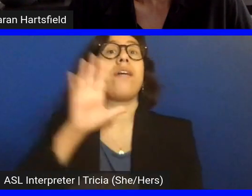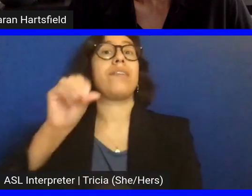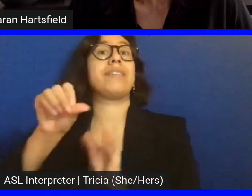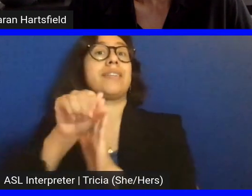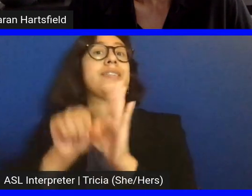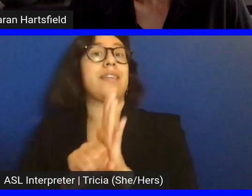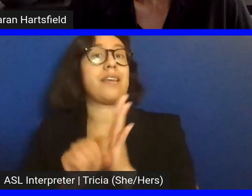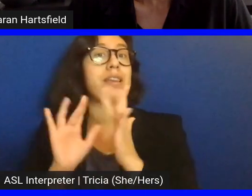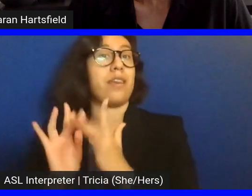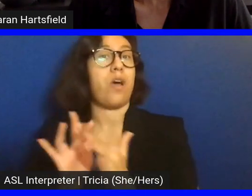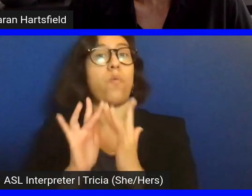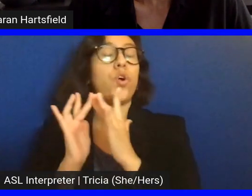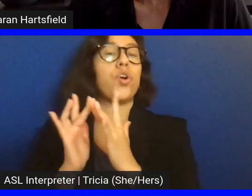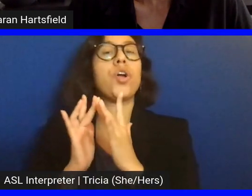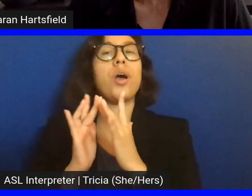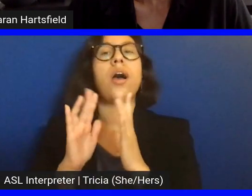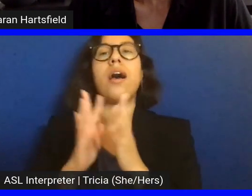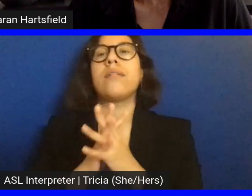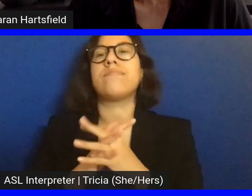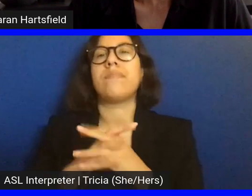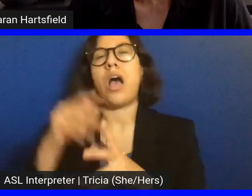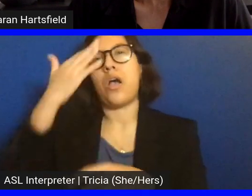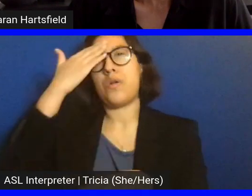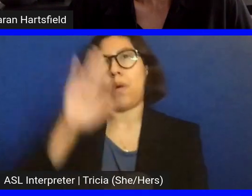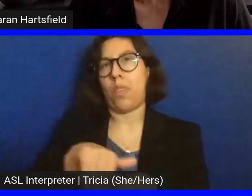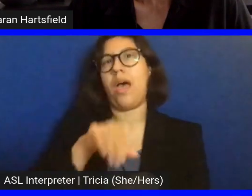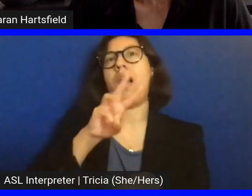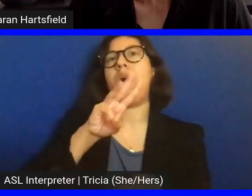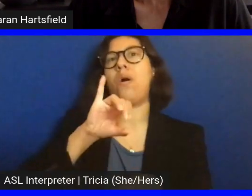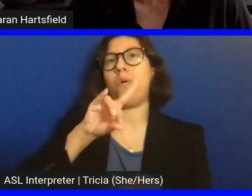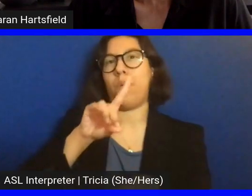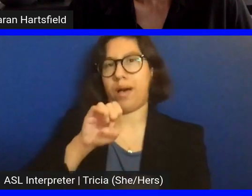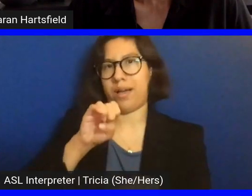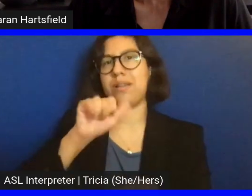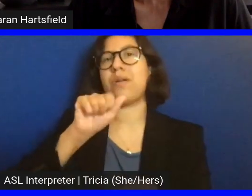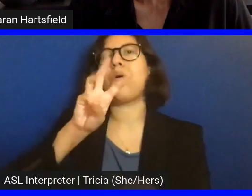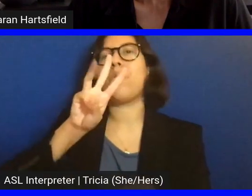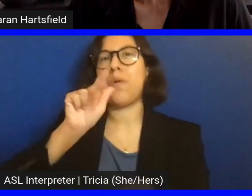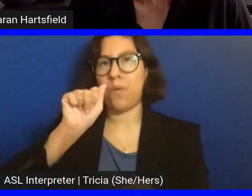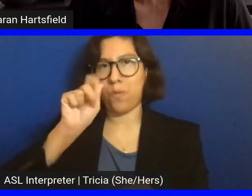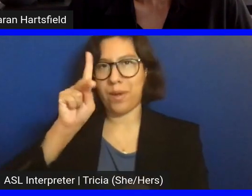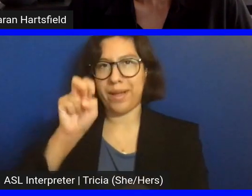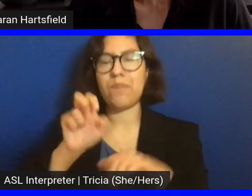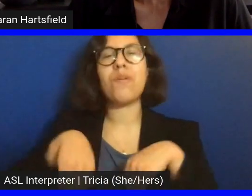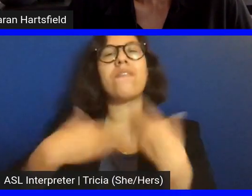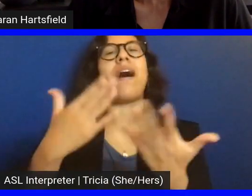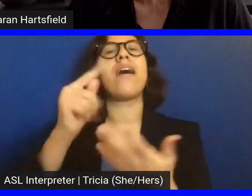network. I know the Wide Awakes, we're producing a toolkit